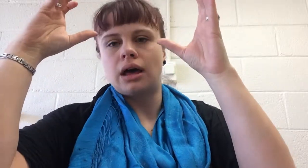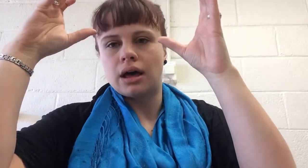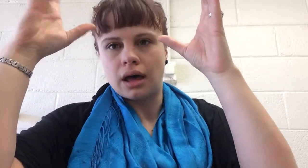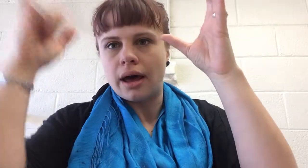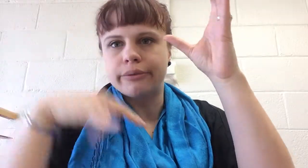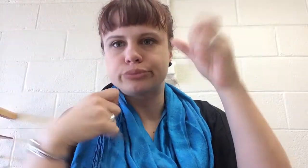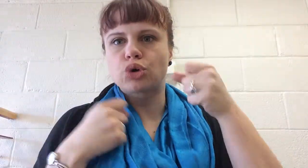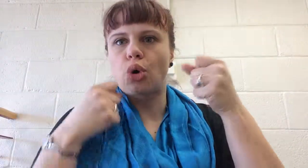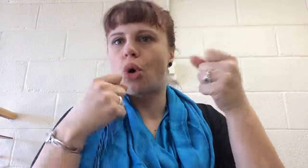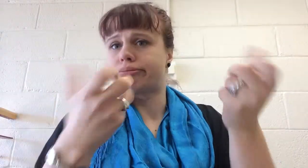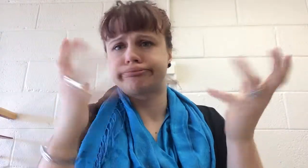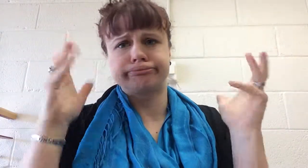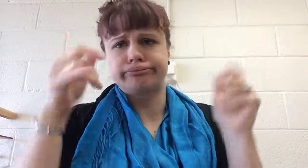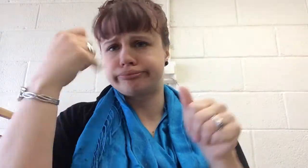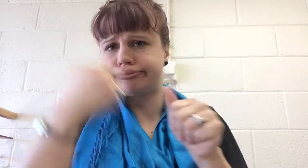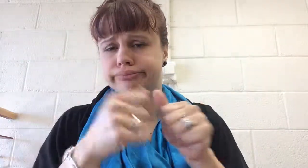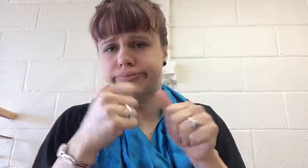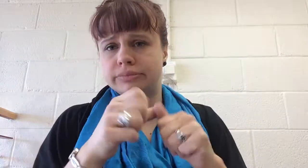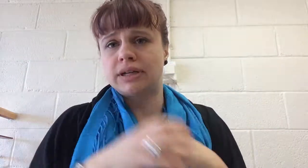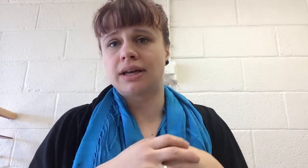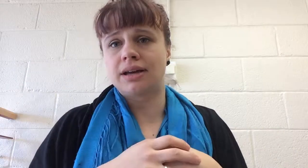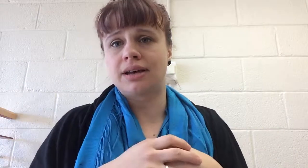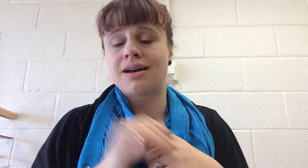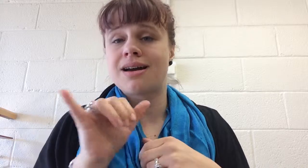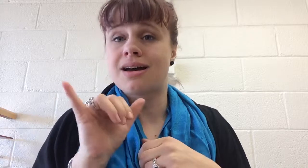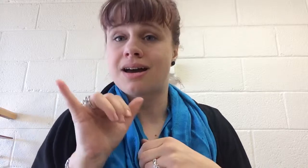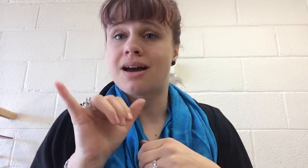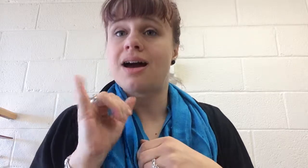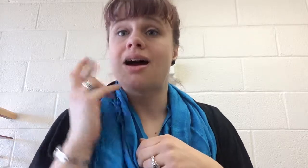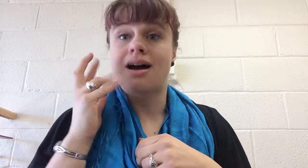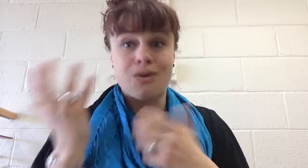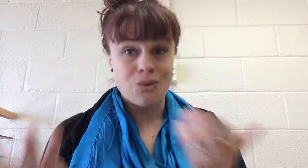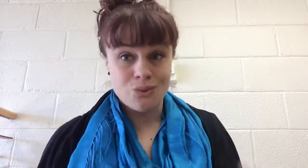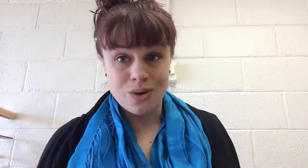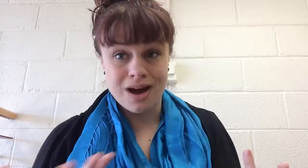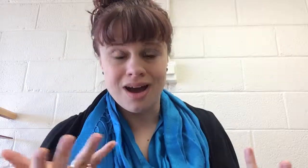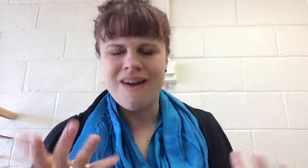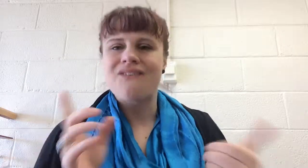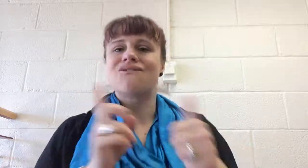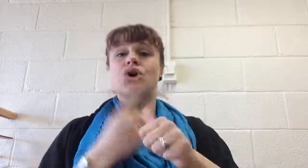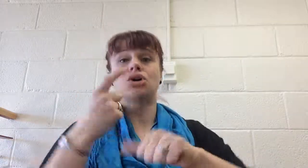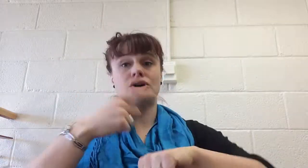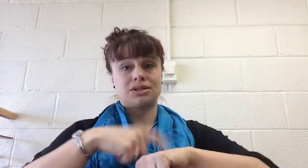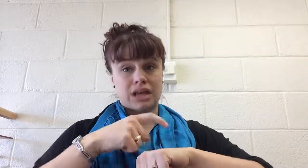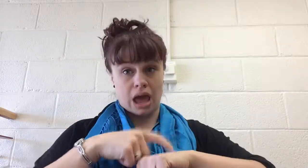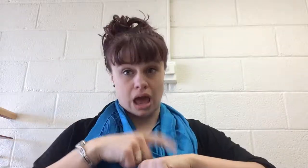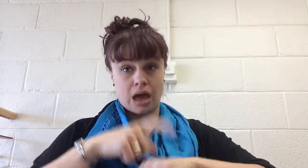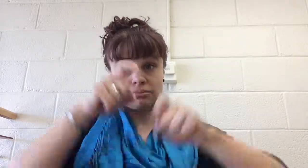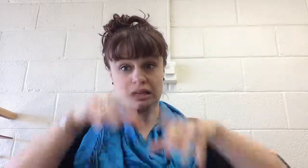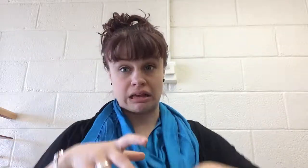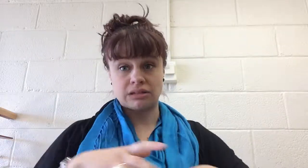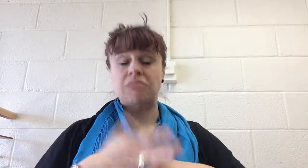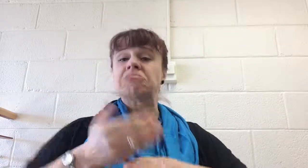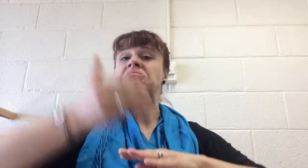happening again, they tripled my anesthesia this time. Wow, what an experience.